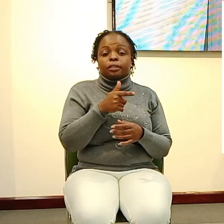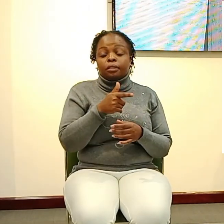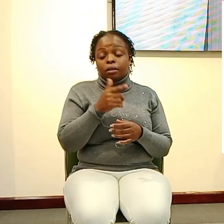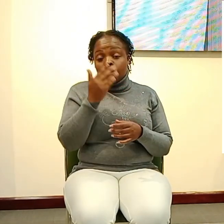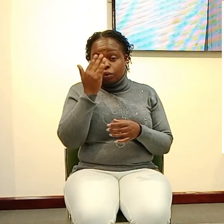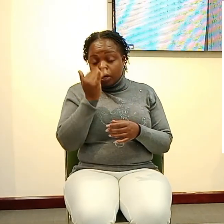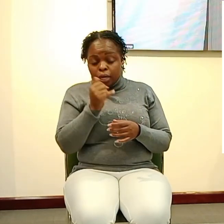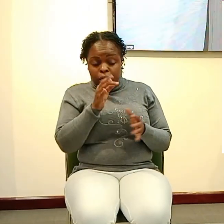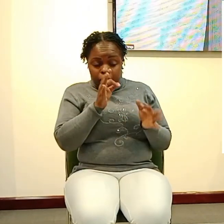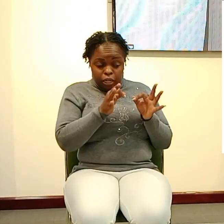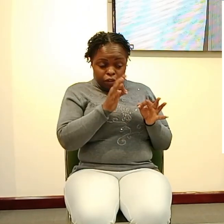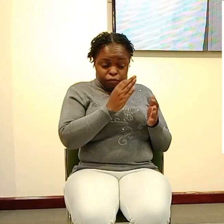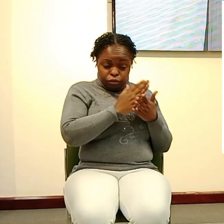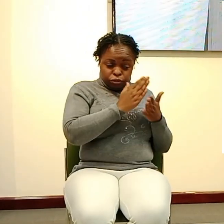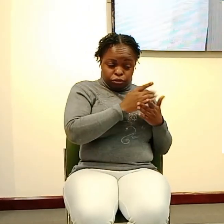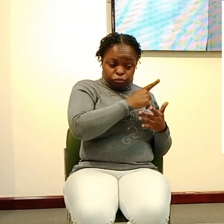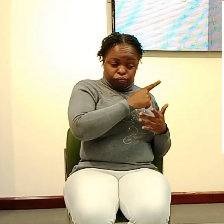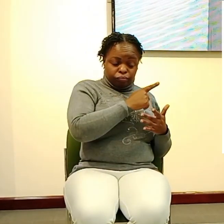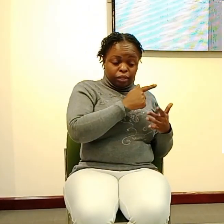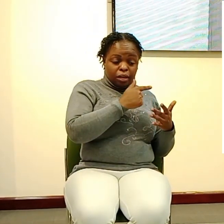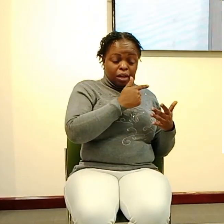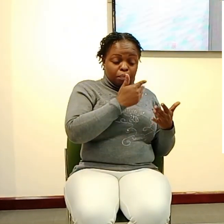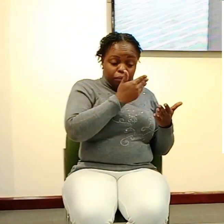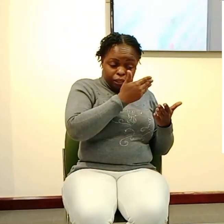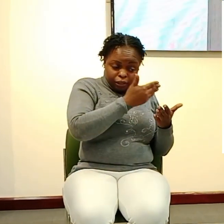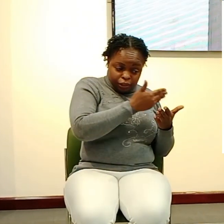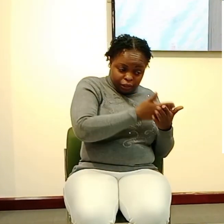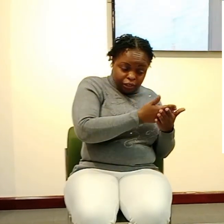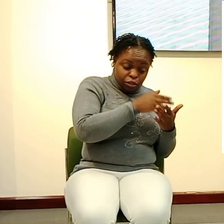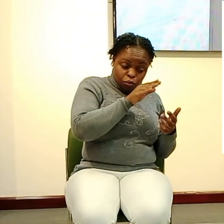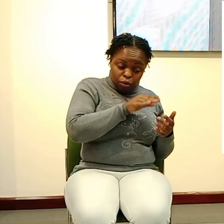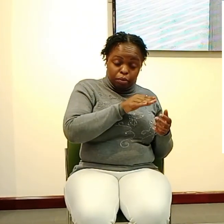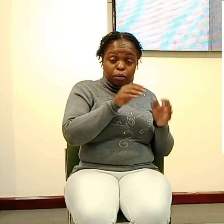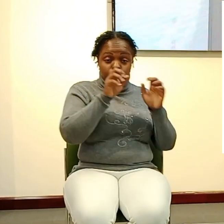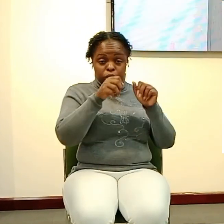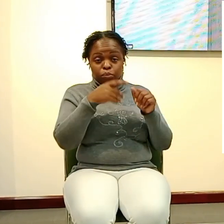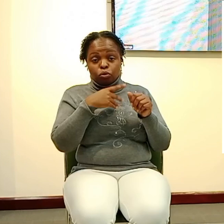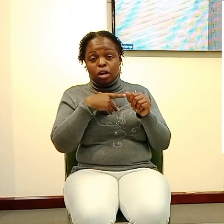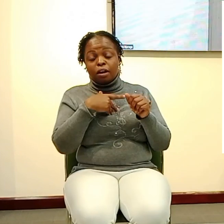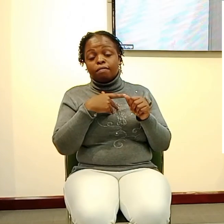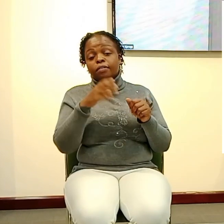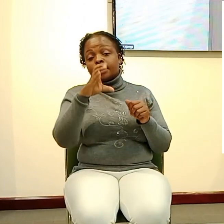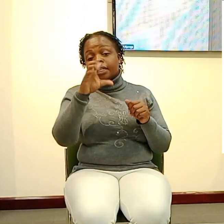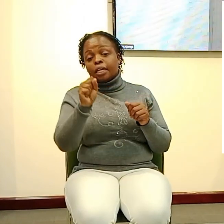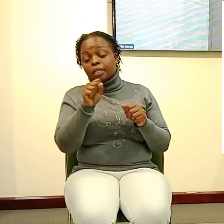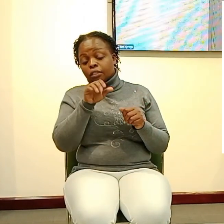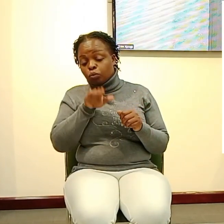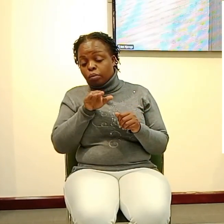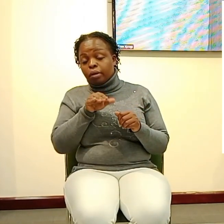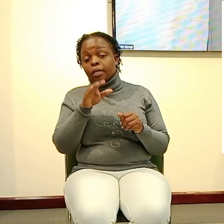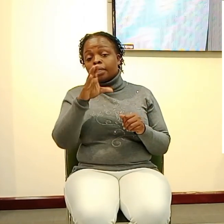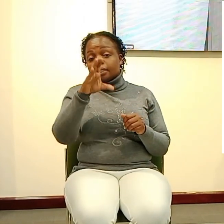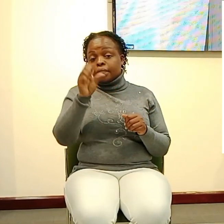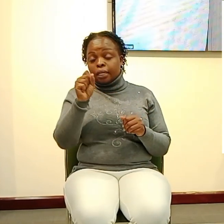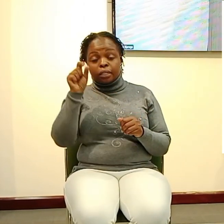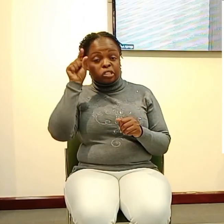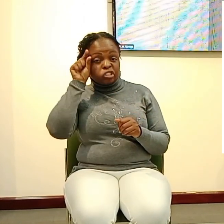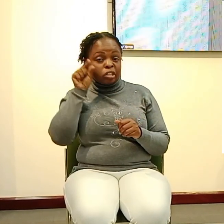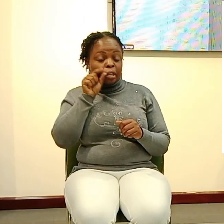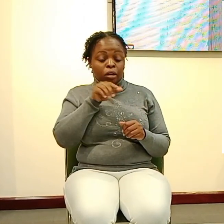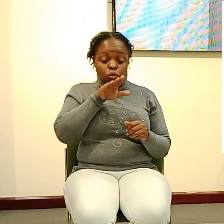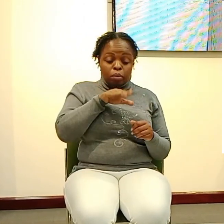Because if he appreciates today, we would be having a CS of women. Yes. Where is the CS of gender? Yes. So where are the